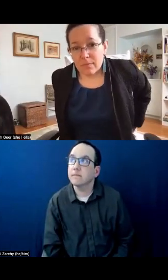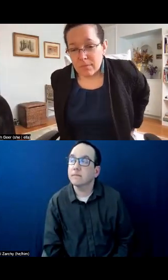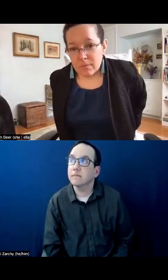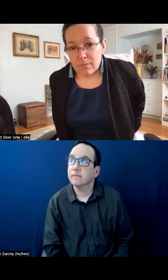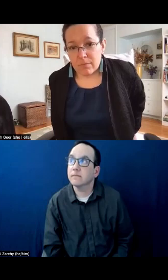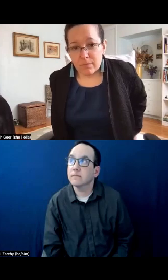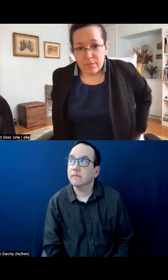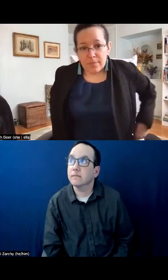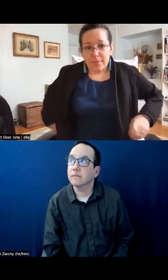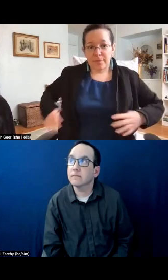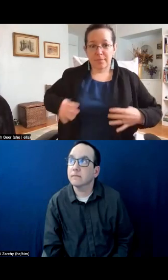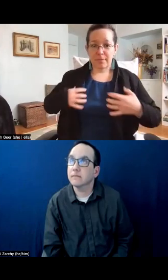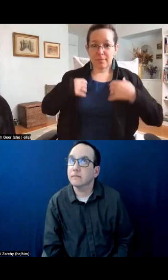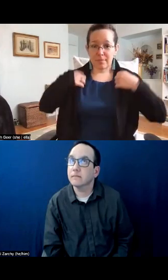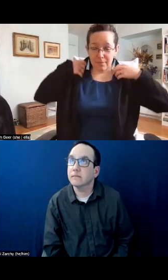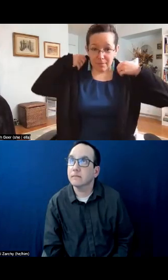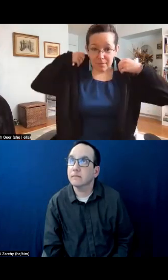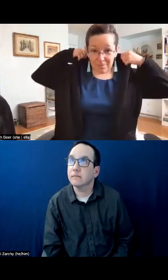giraffe,